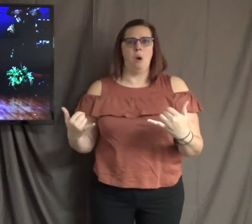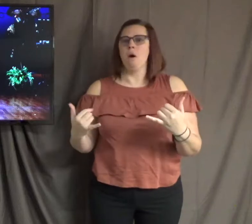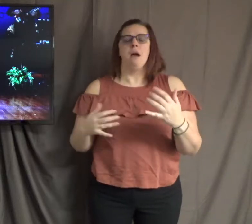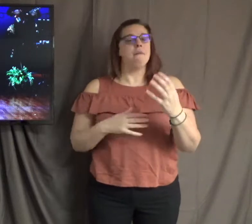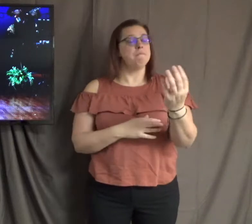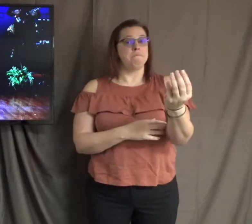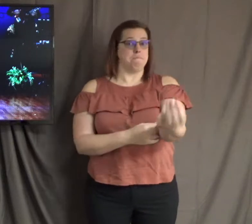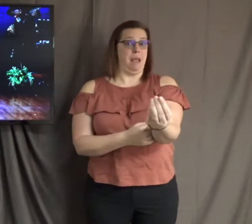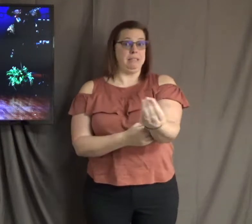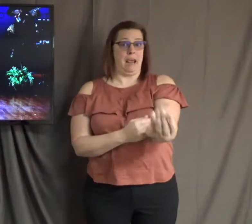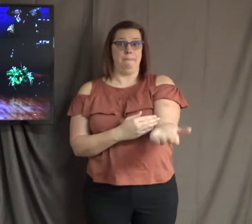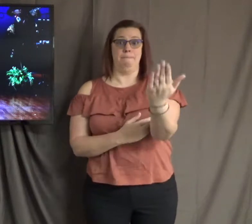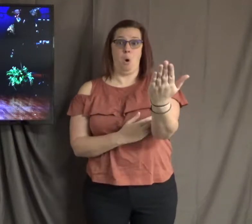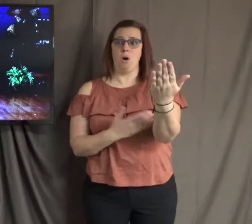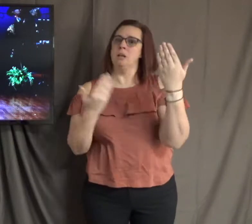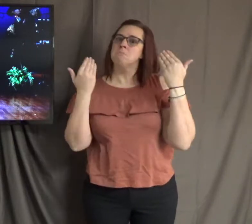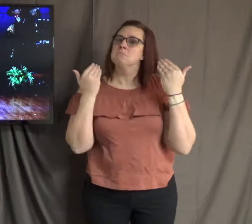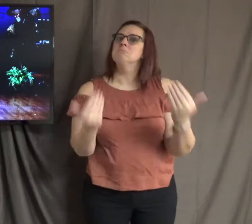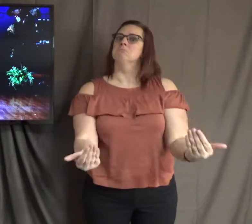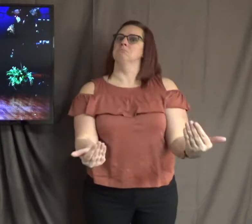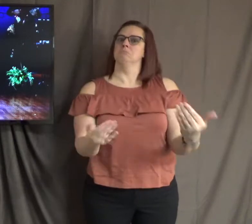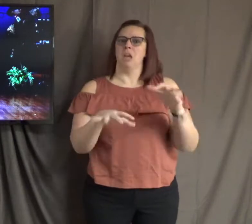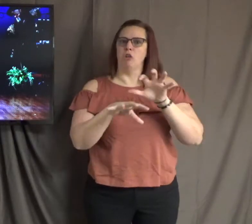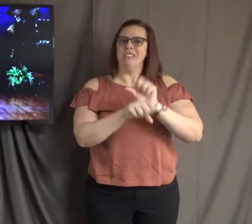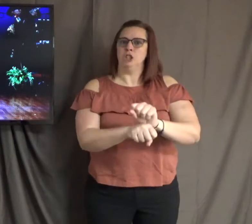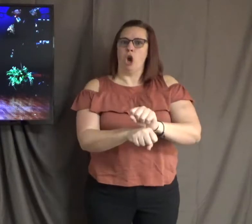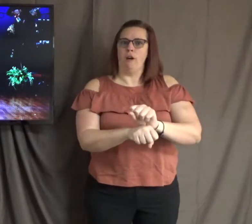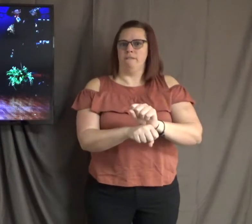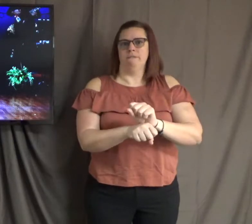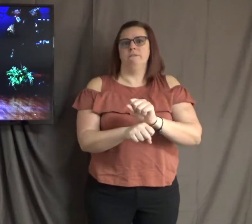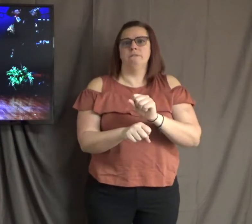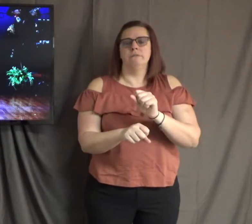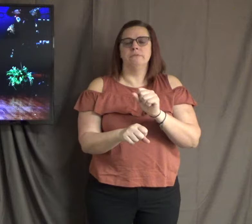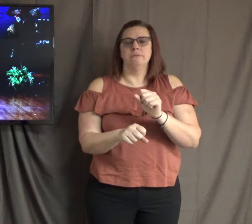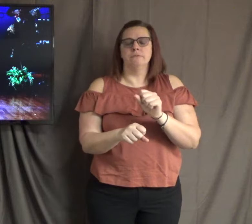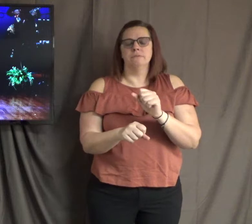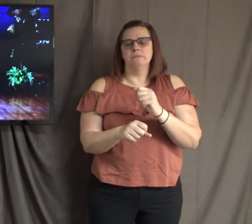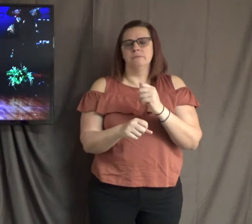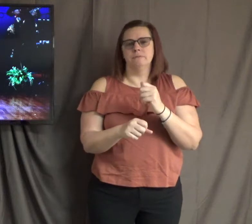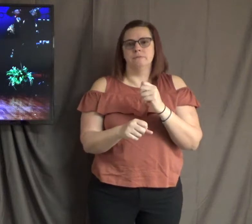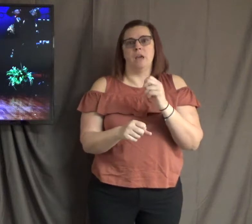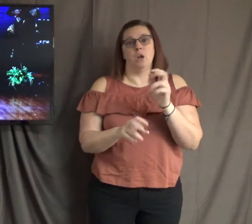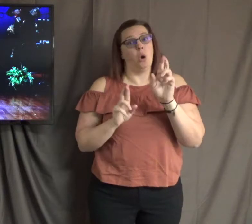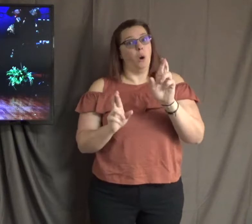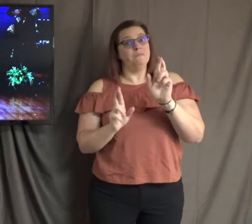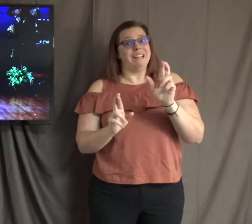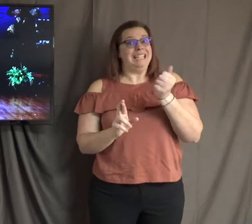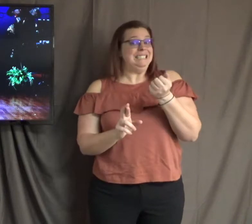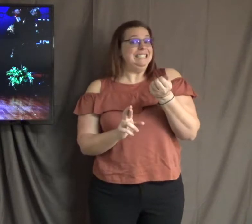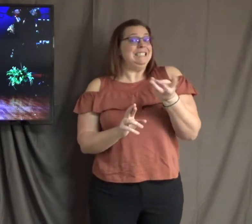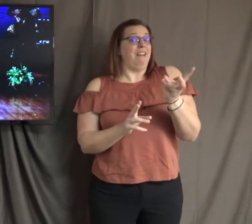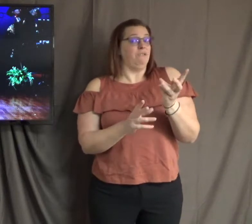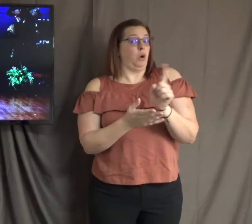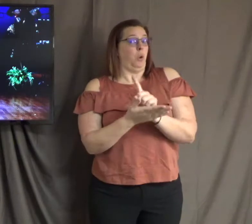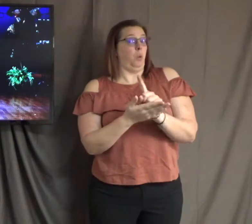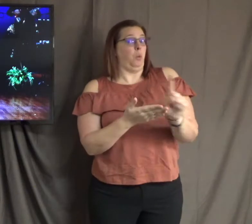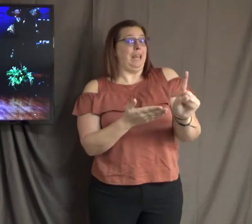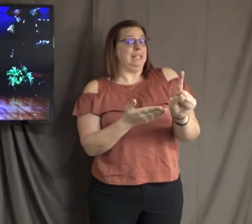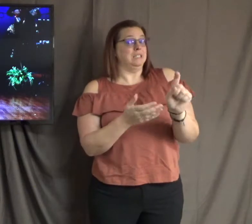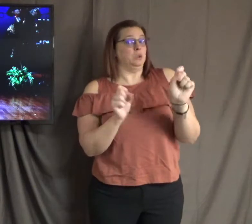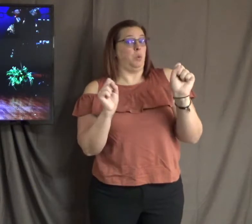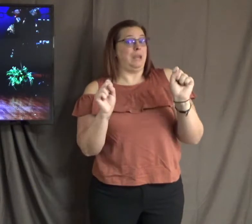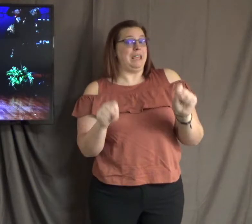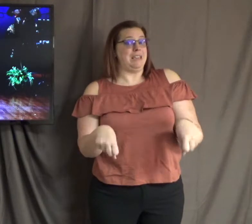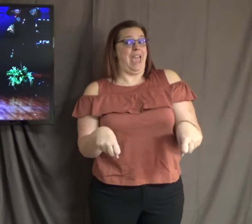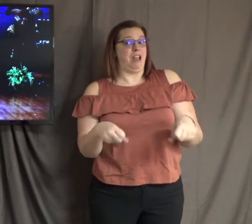on there. Reserve for however many you can, and hopefully in several weeks from now we'll be able to remove the whole darn thing